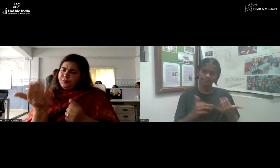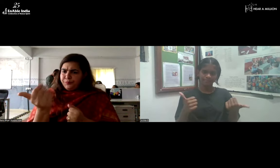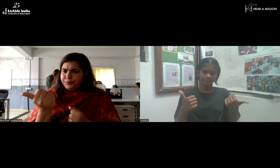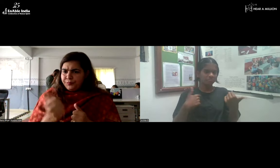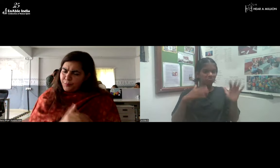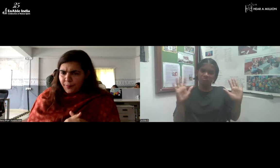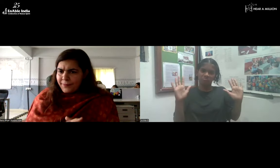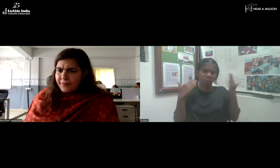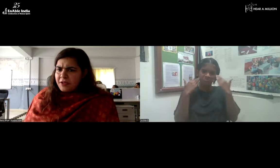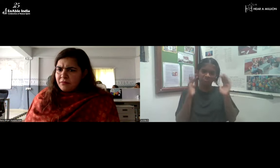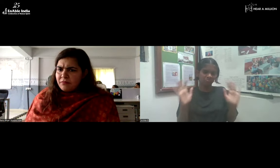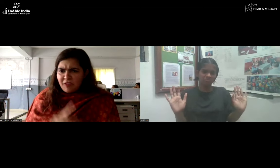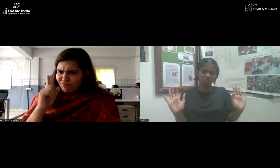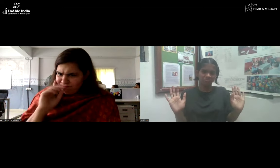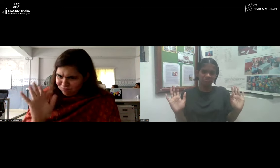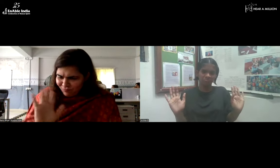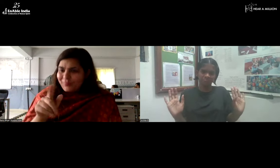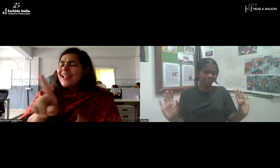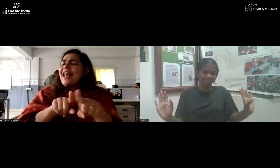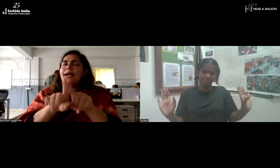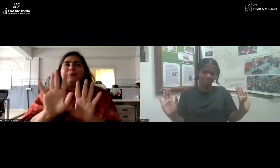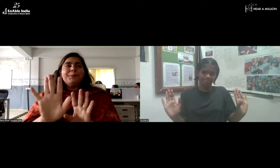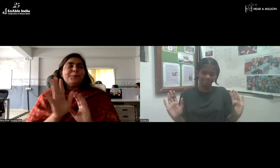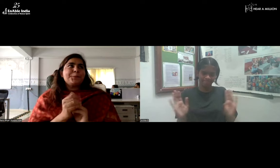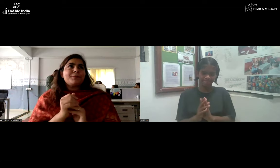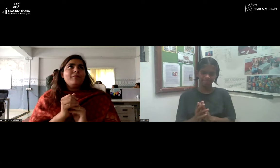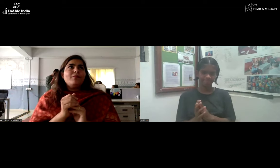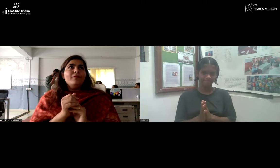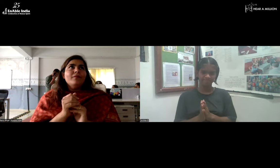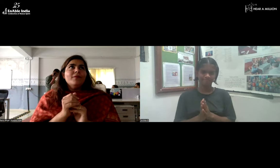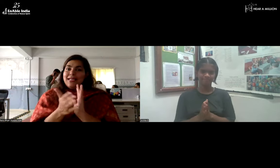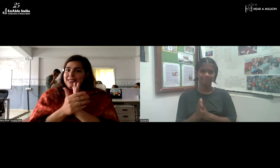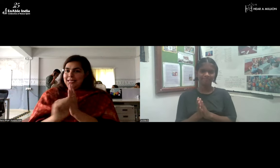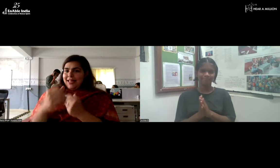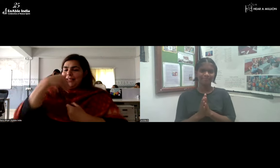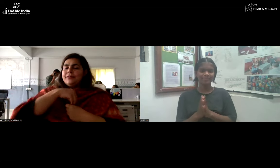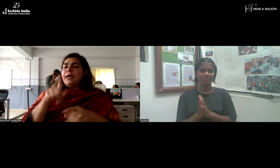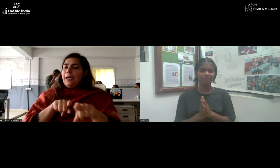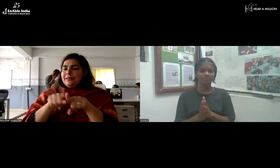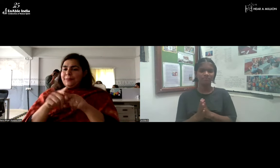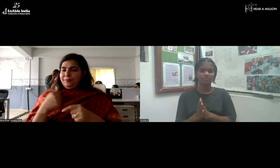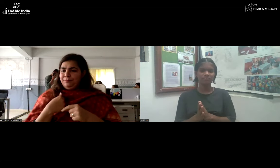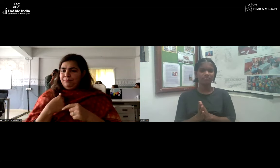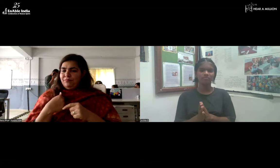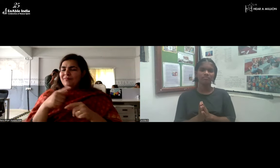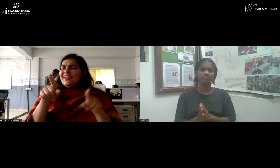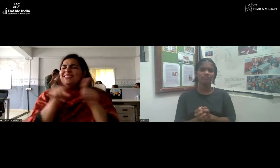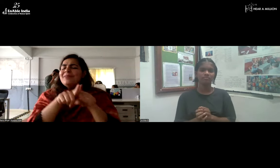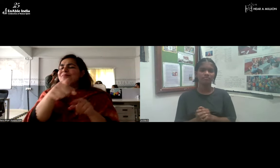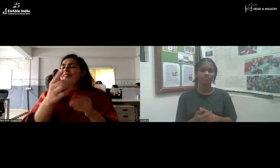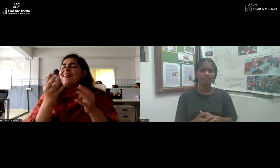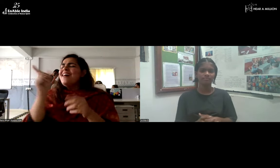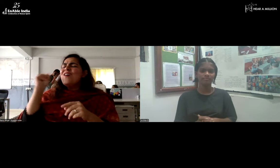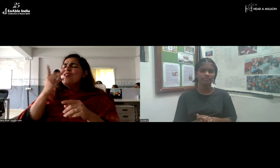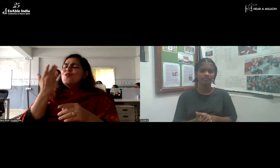models. Okay. So these were the two questions to you, Meet. Thank you so much for answering. Now you can leave and we will have the next panelist.